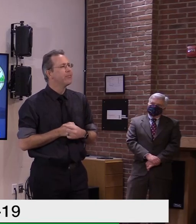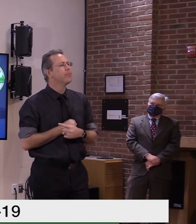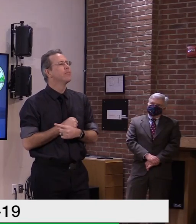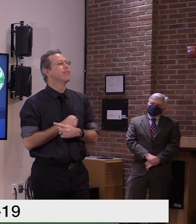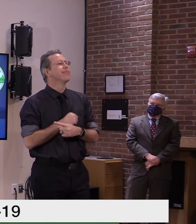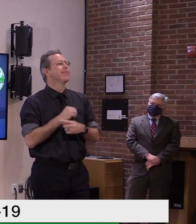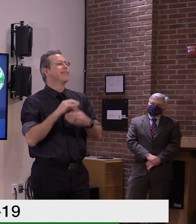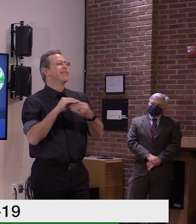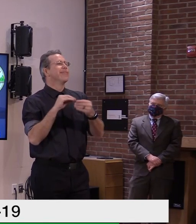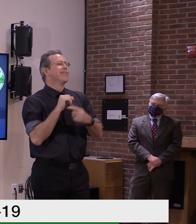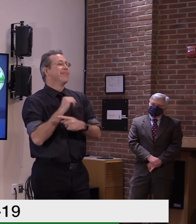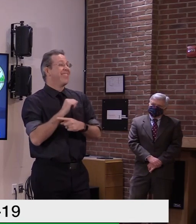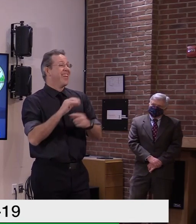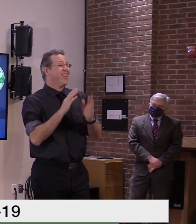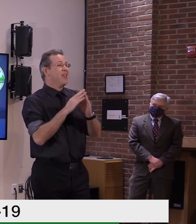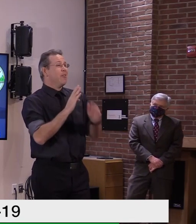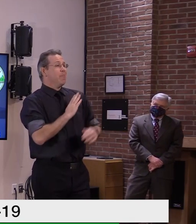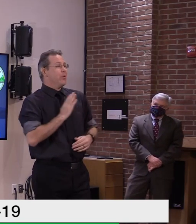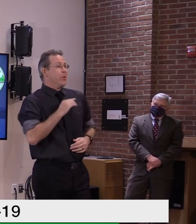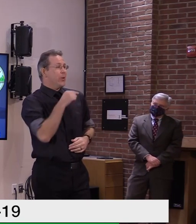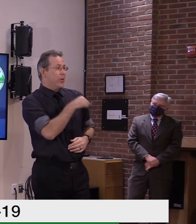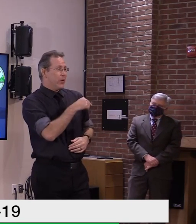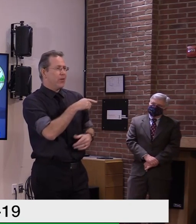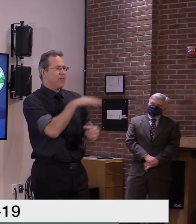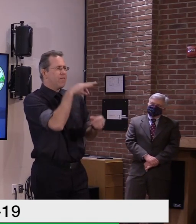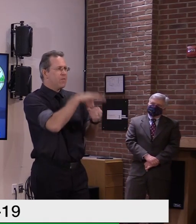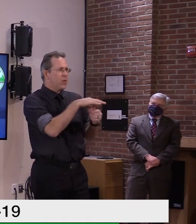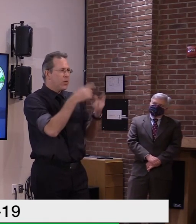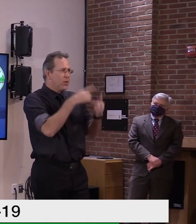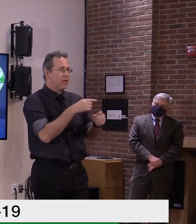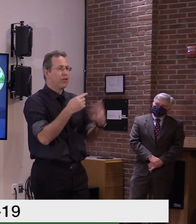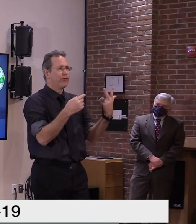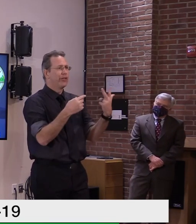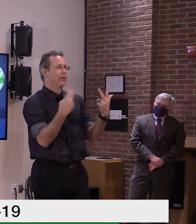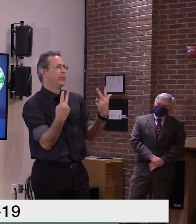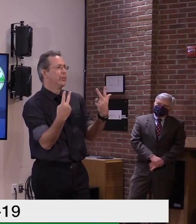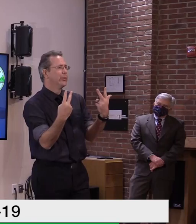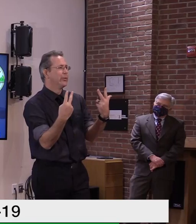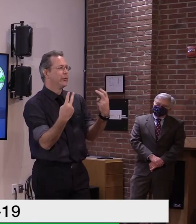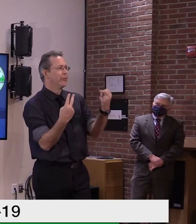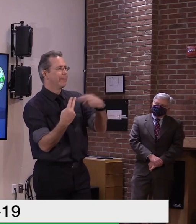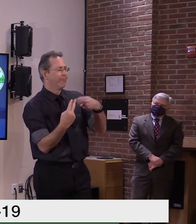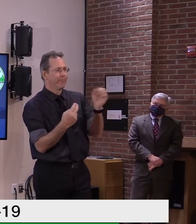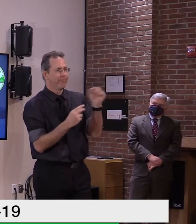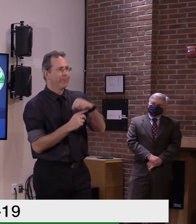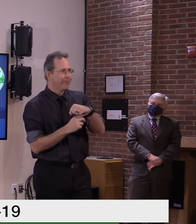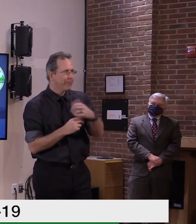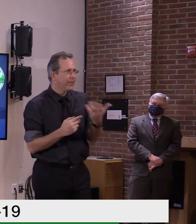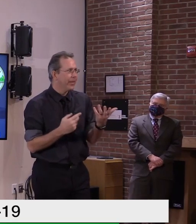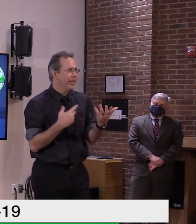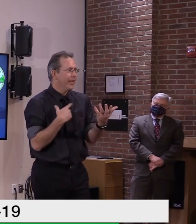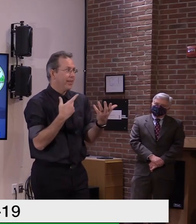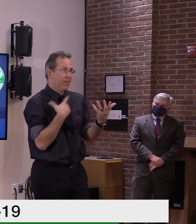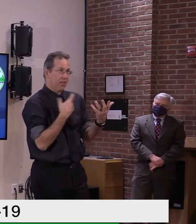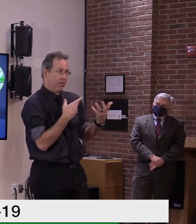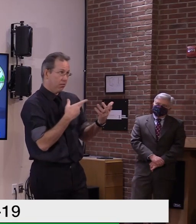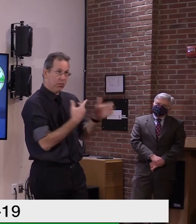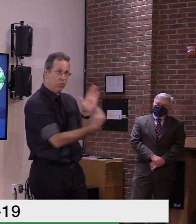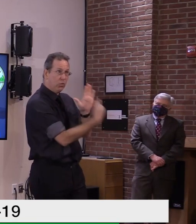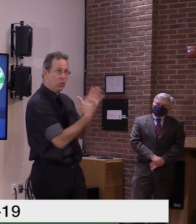voted 3-2, and it's still unclear to me as to whether they're suing me and the state, or they're